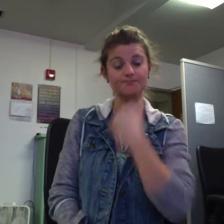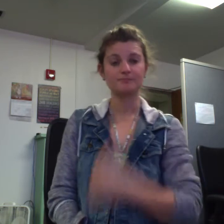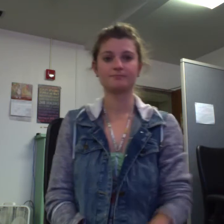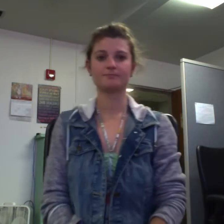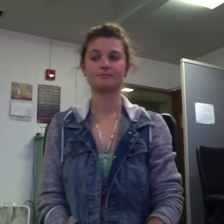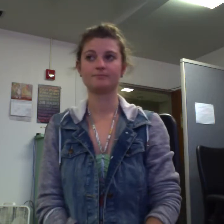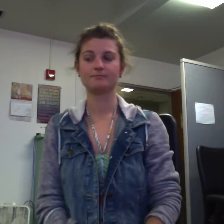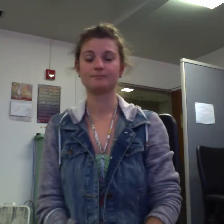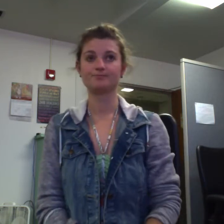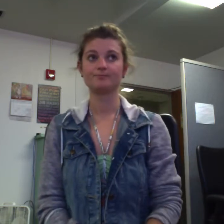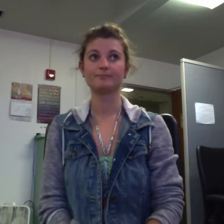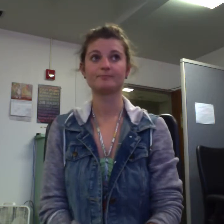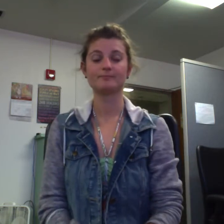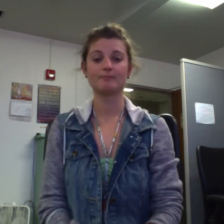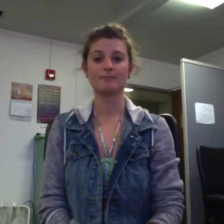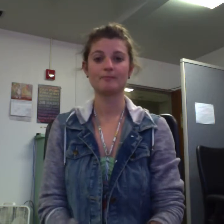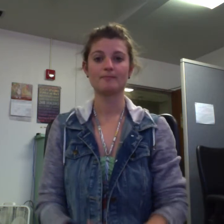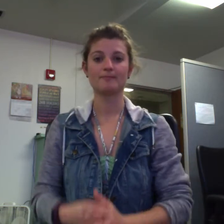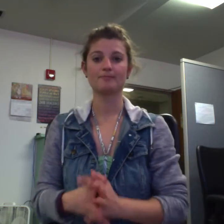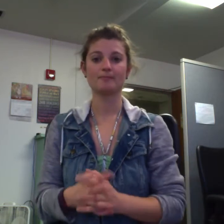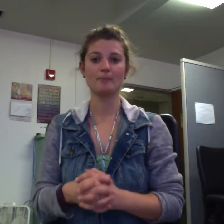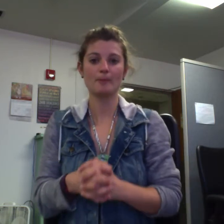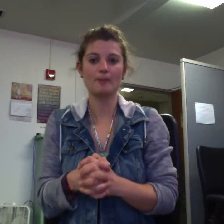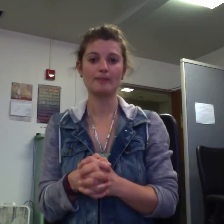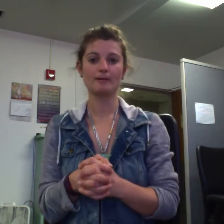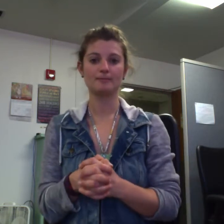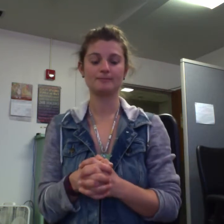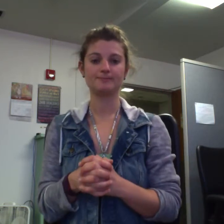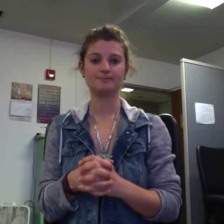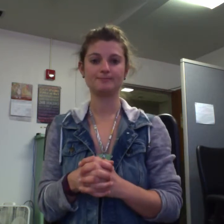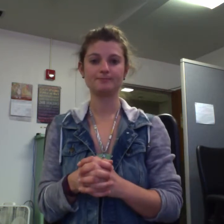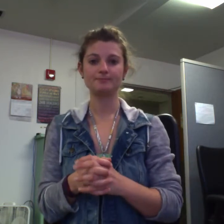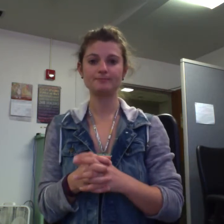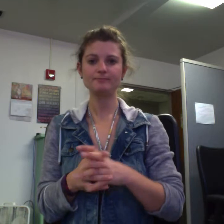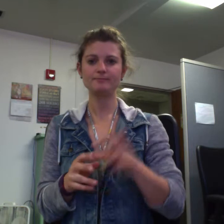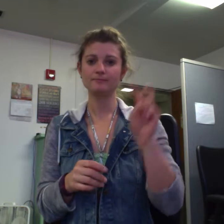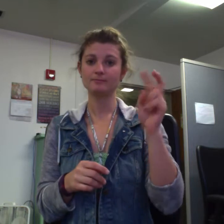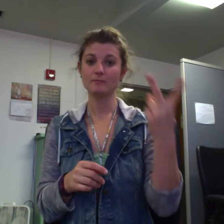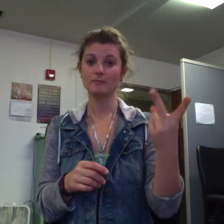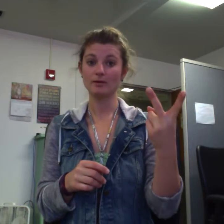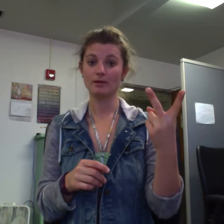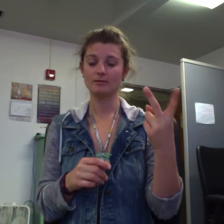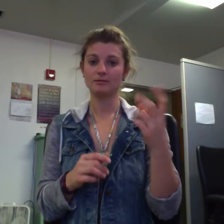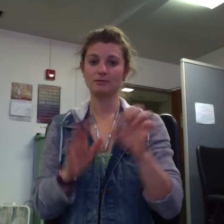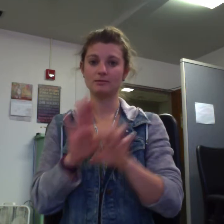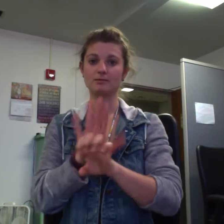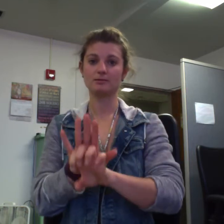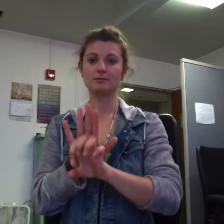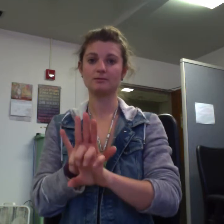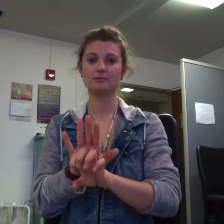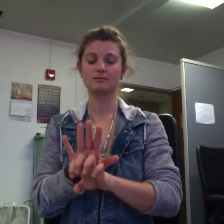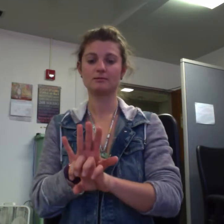can tell using other clues. A second way we can tell is by looking at